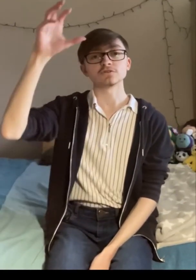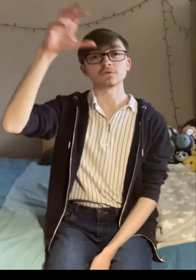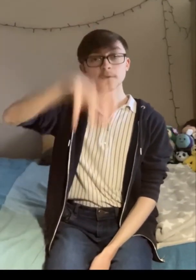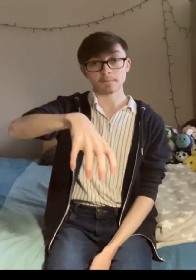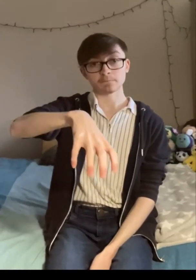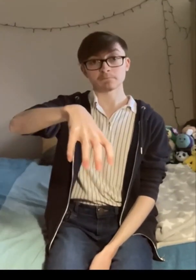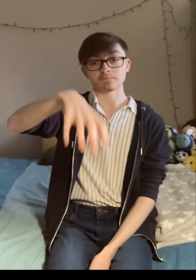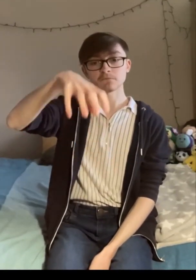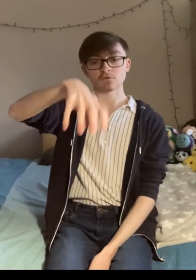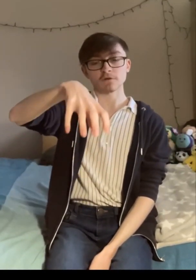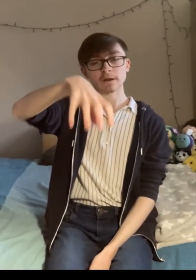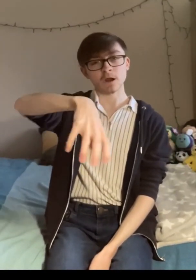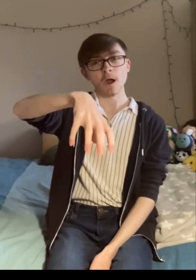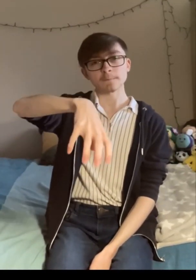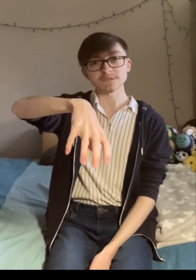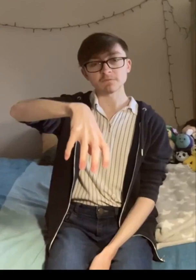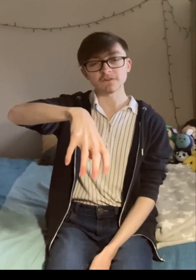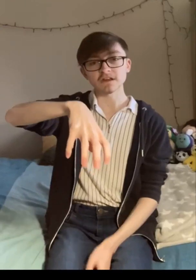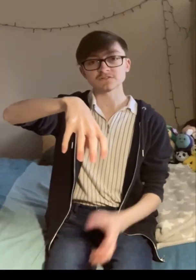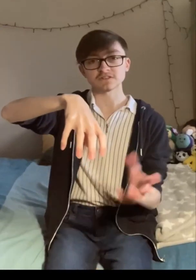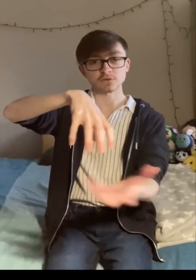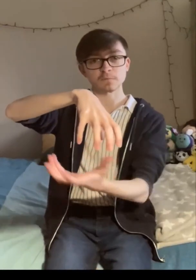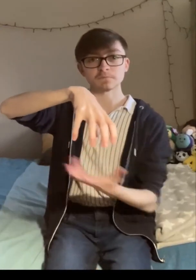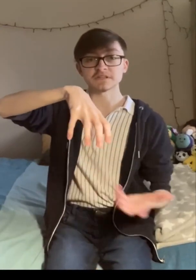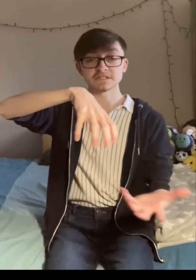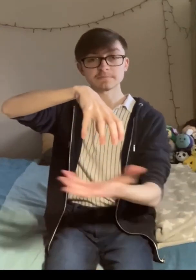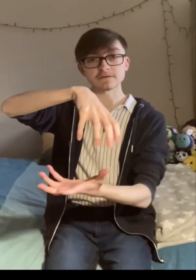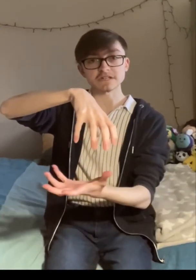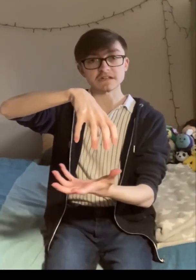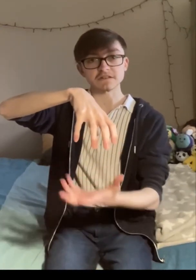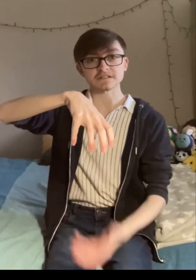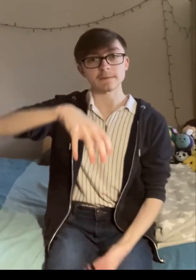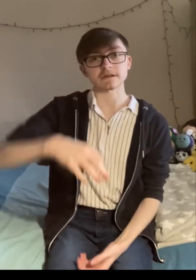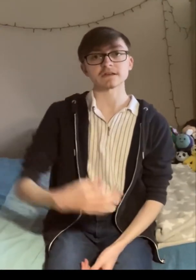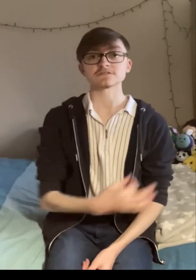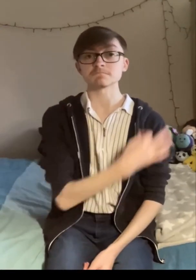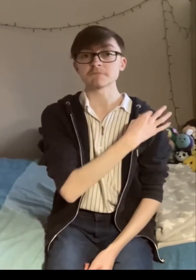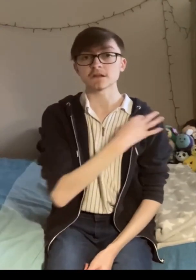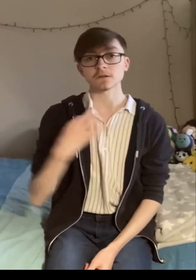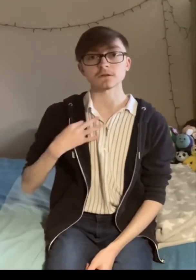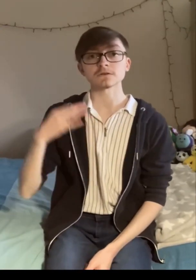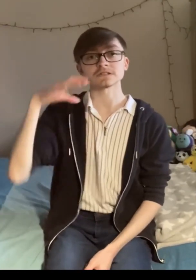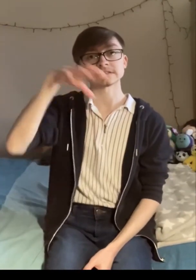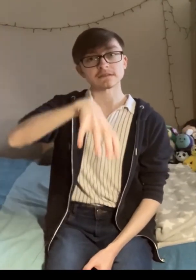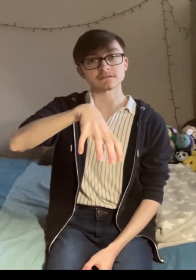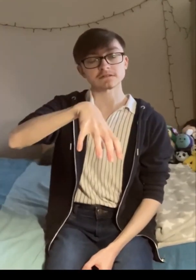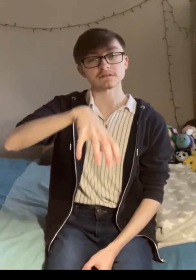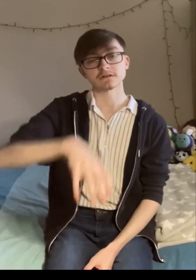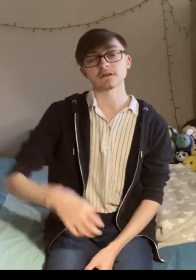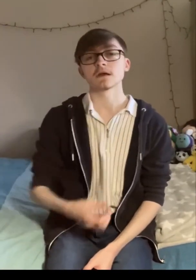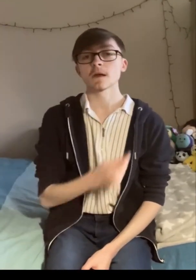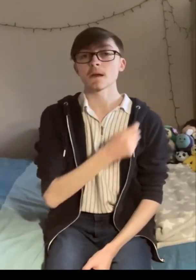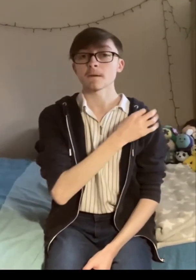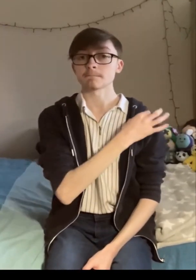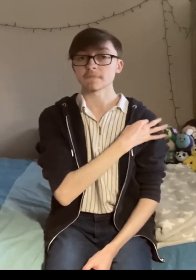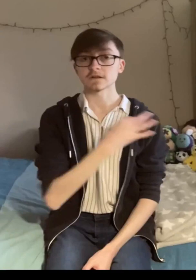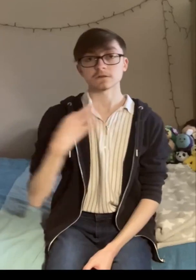you like cup something. So it's like this is the building that it's happening in. So medical center.